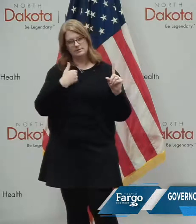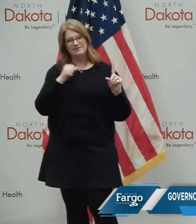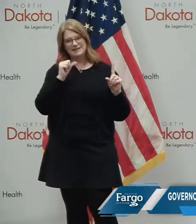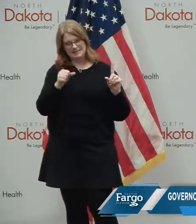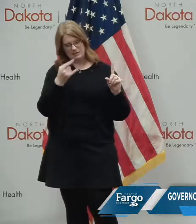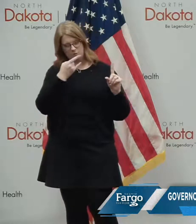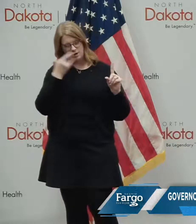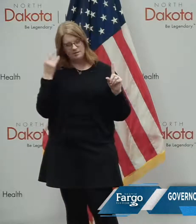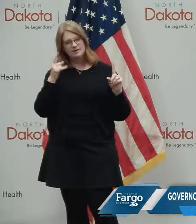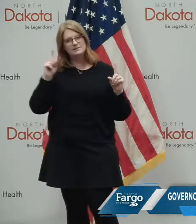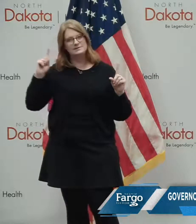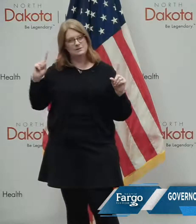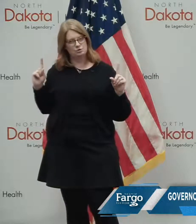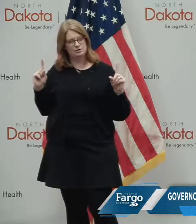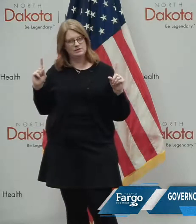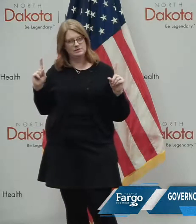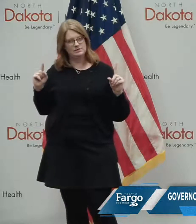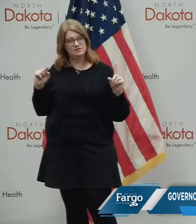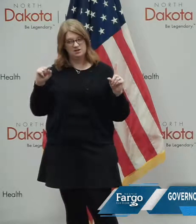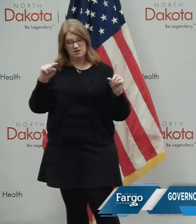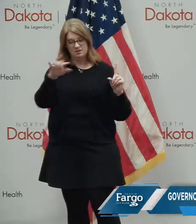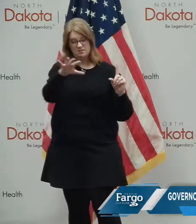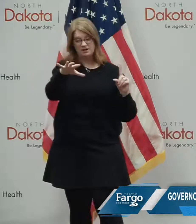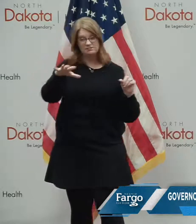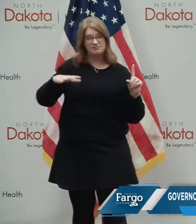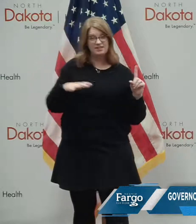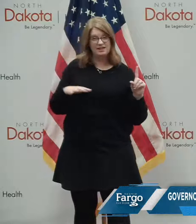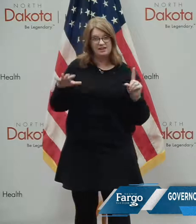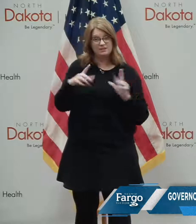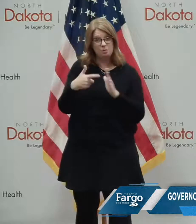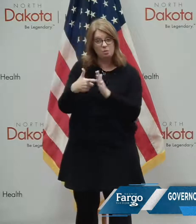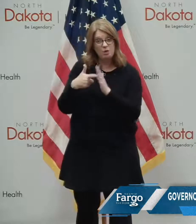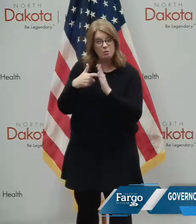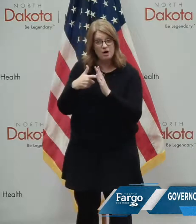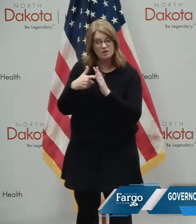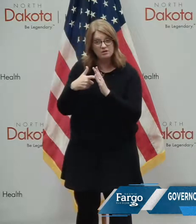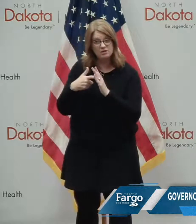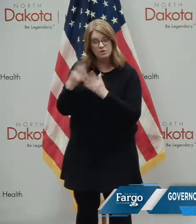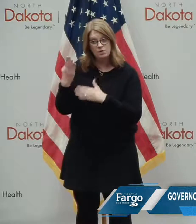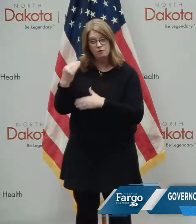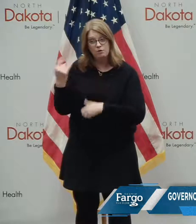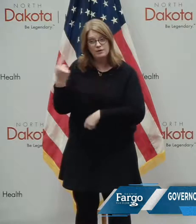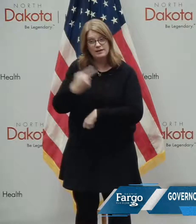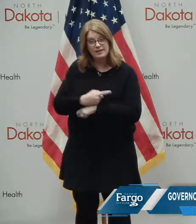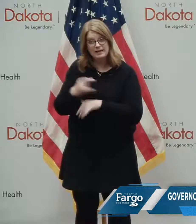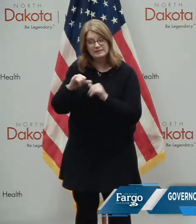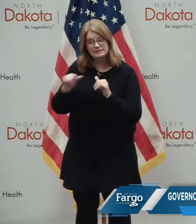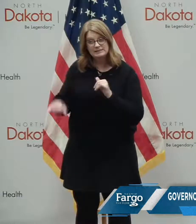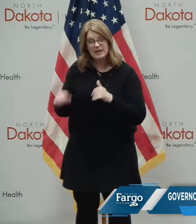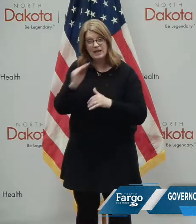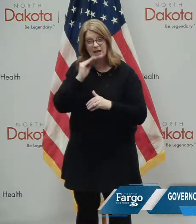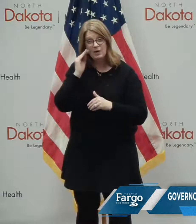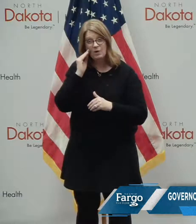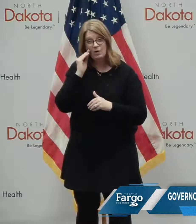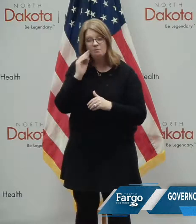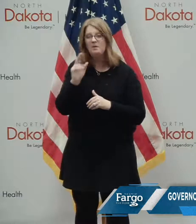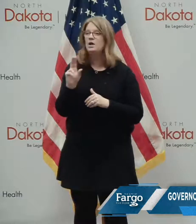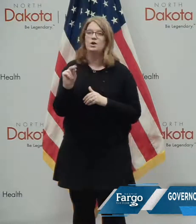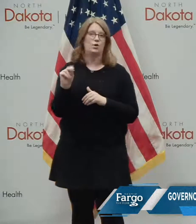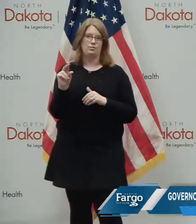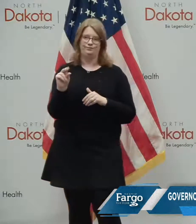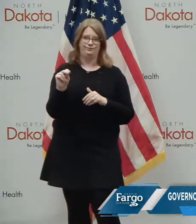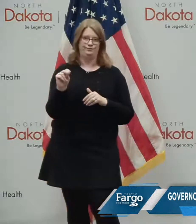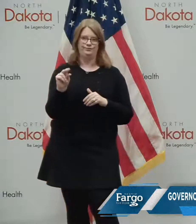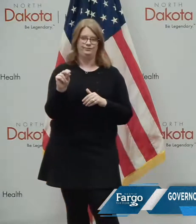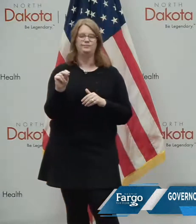mask, continue to social distance, but they're not going to be required to do the 14-day at home. They're